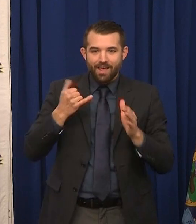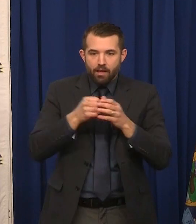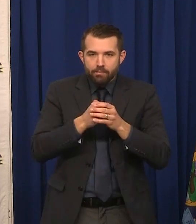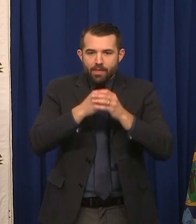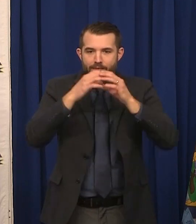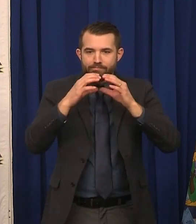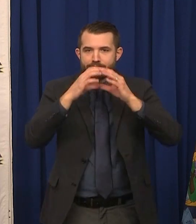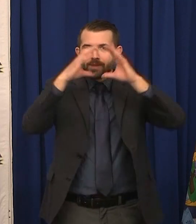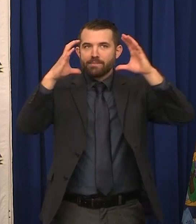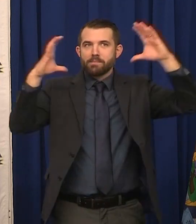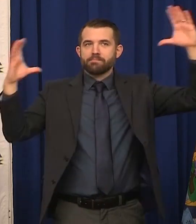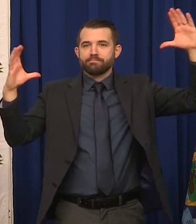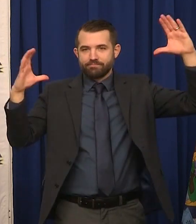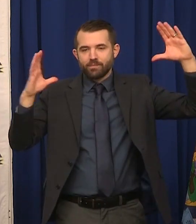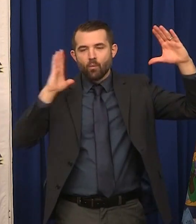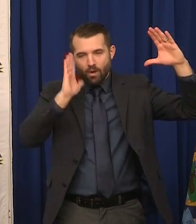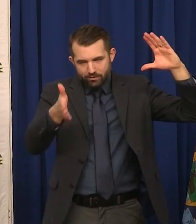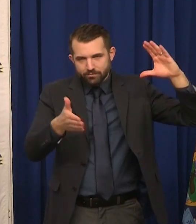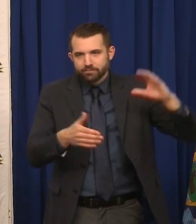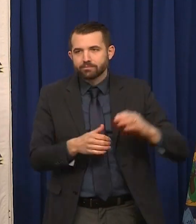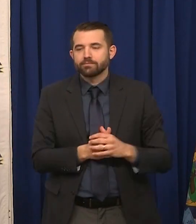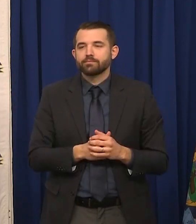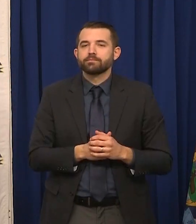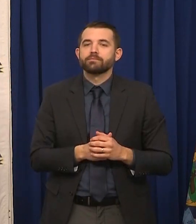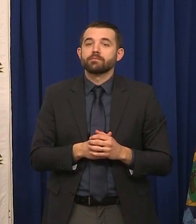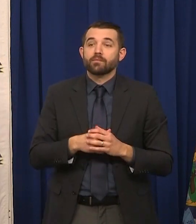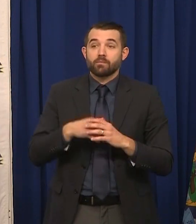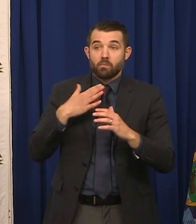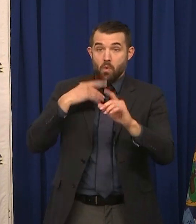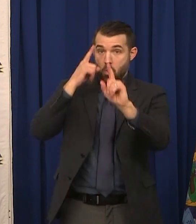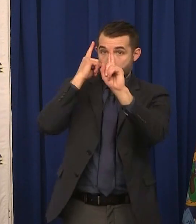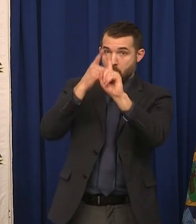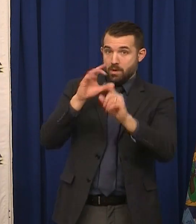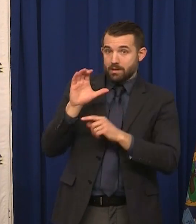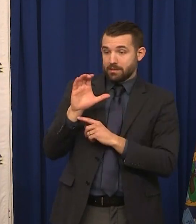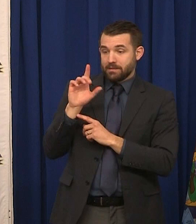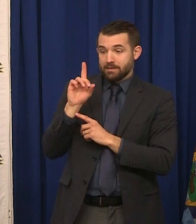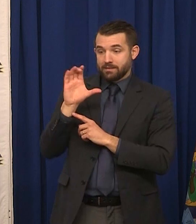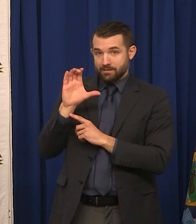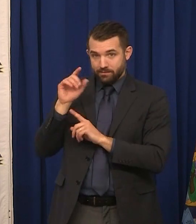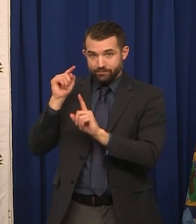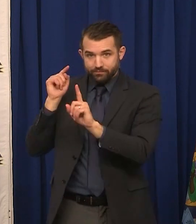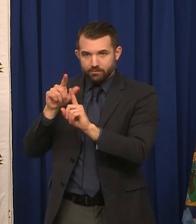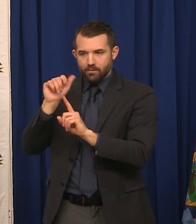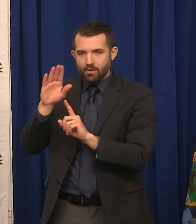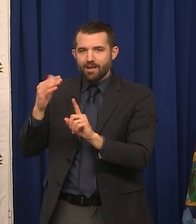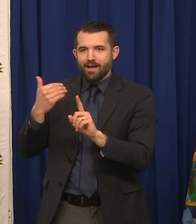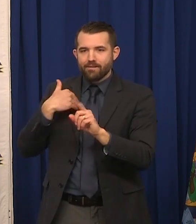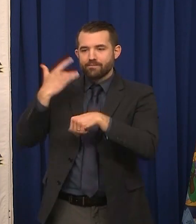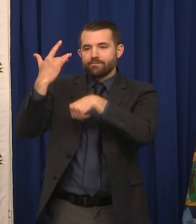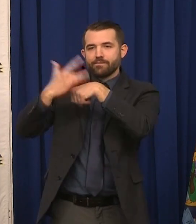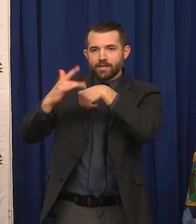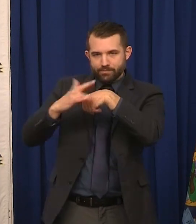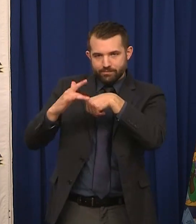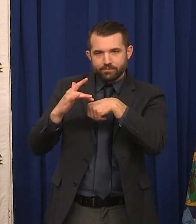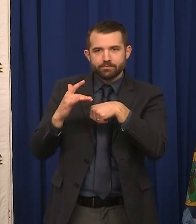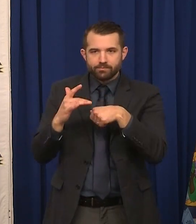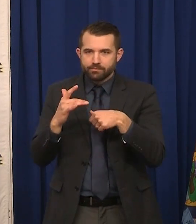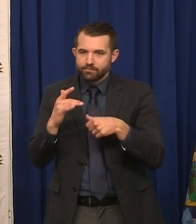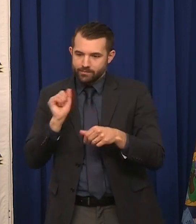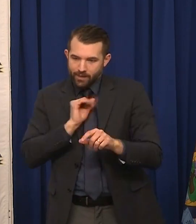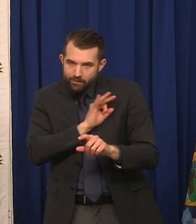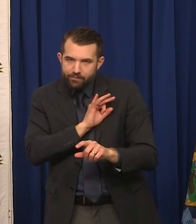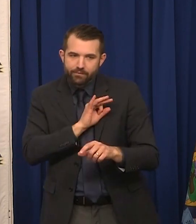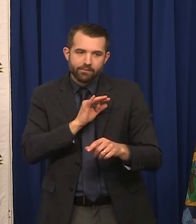is ensure that our state laboratory has enough excess capacity so that if a healthcare worker, for example,